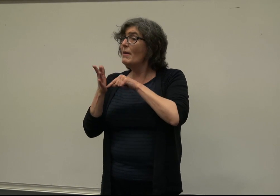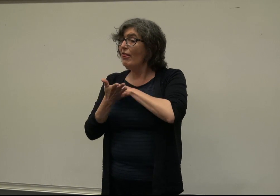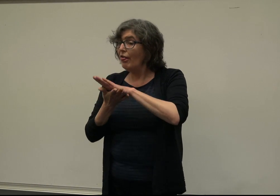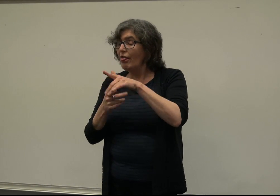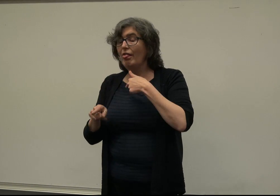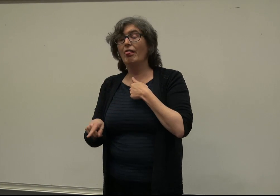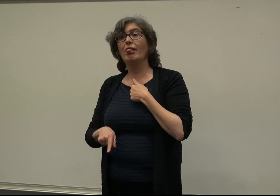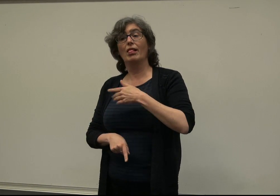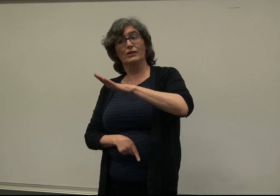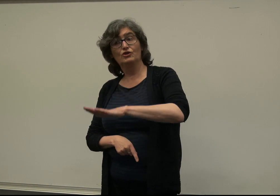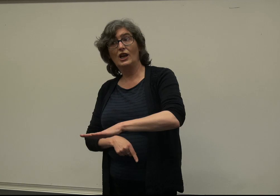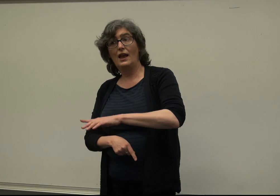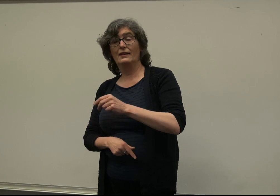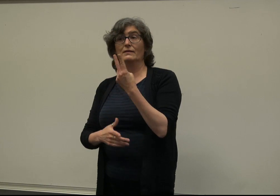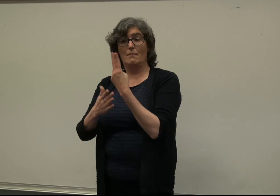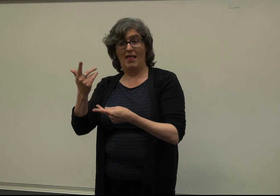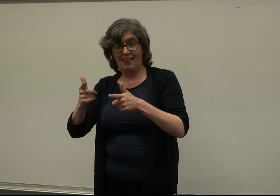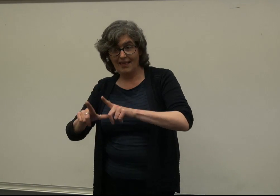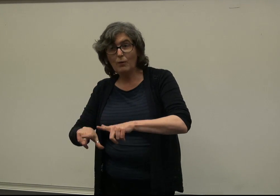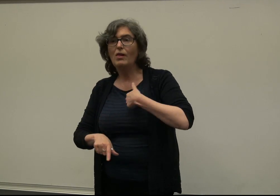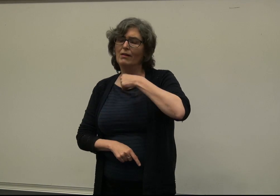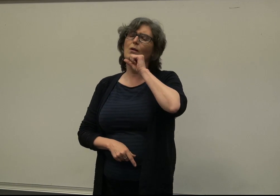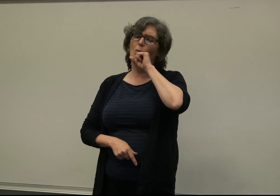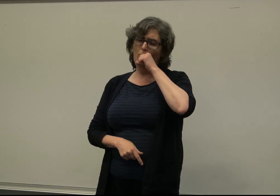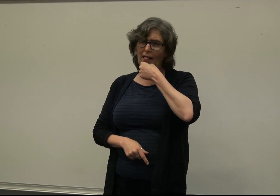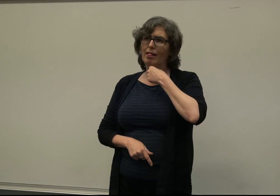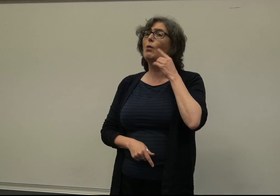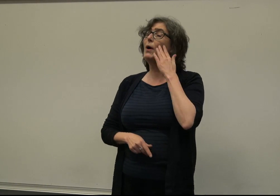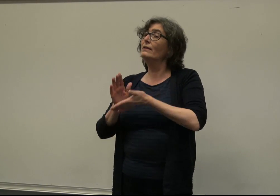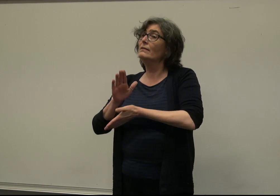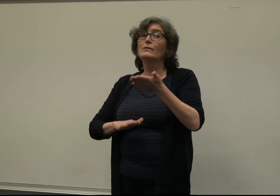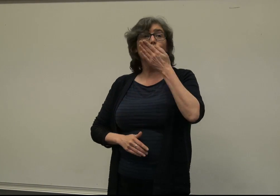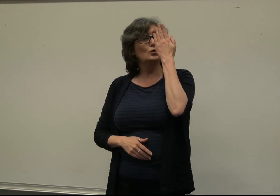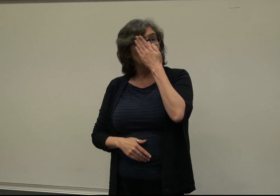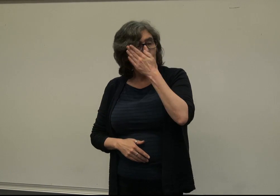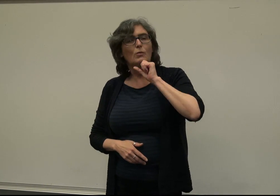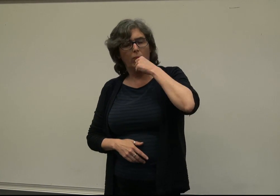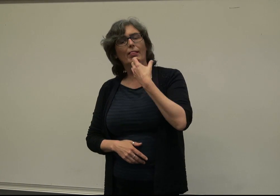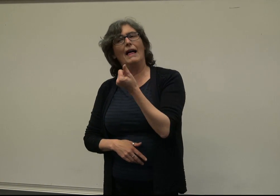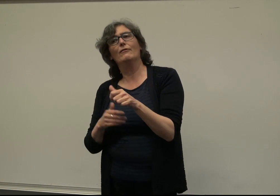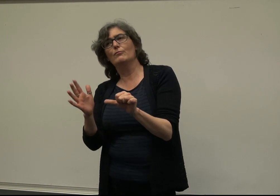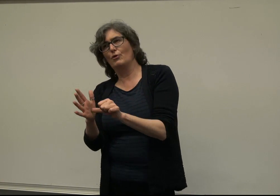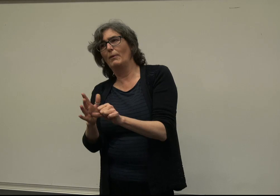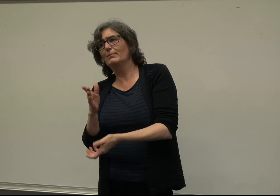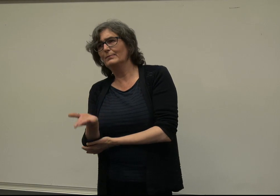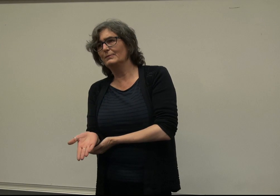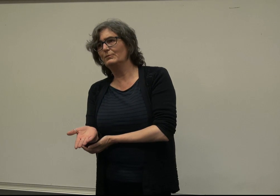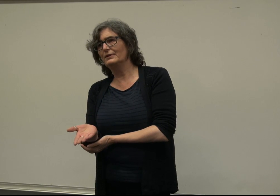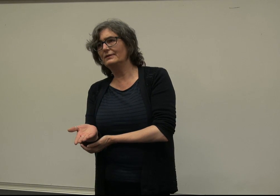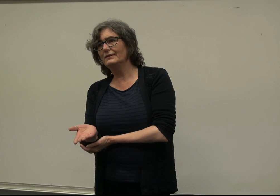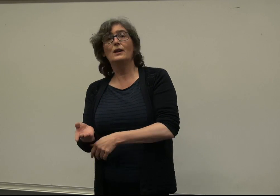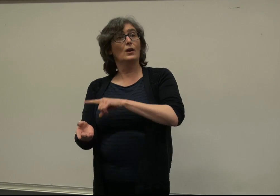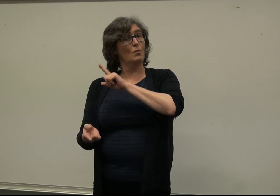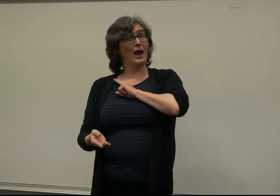school, because particularly problems with the language of schooling, which is commonly the language of the community, the